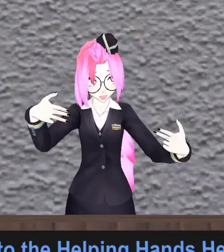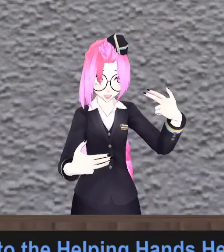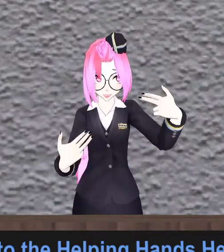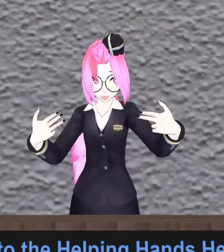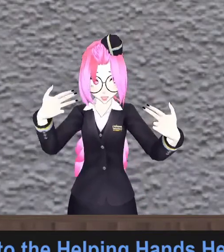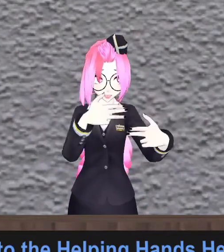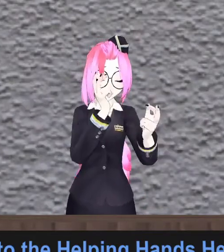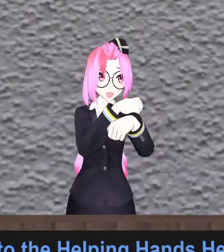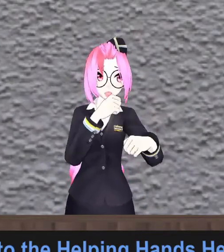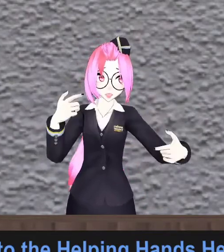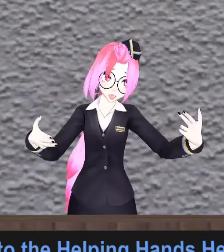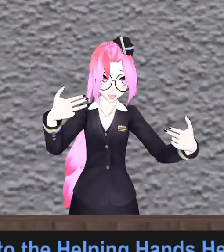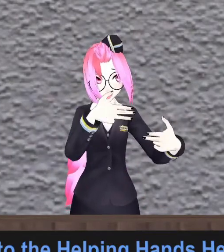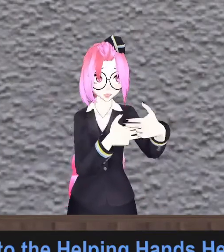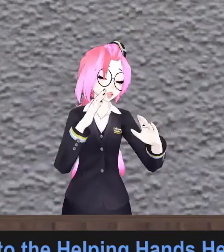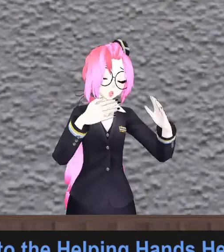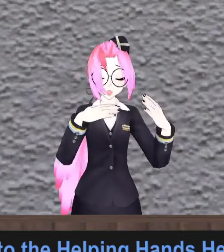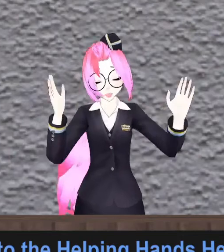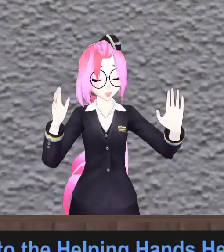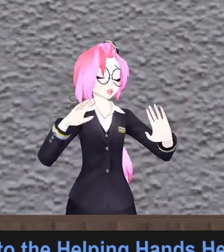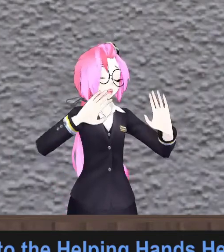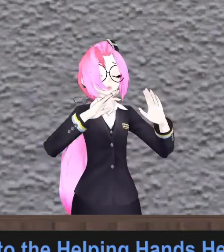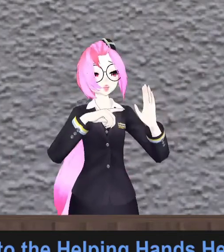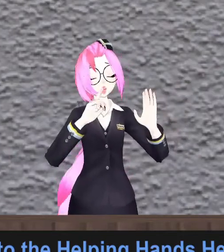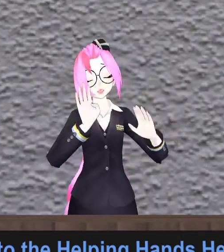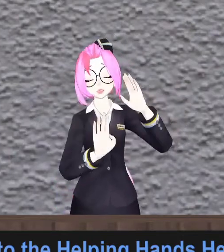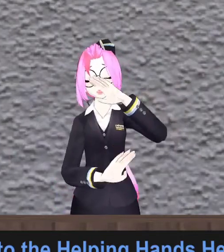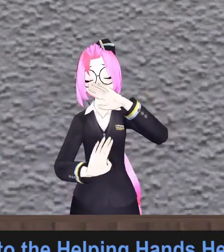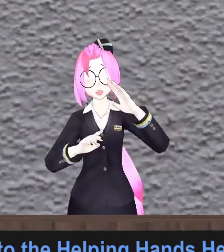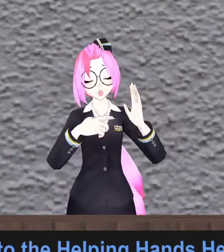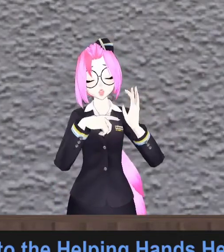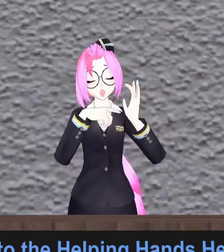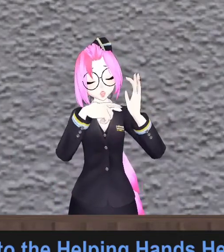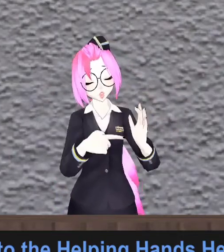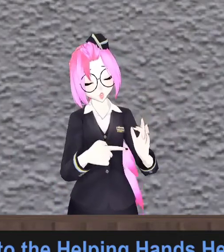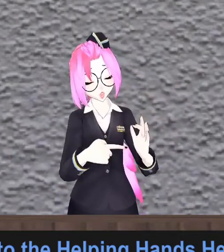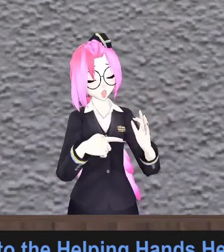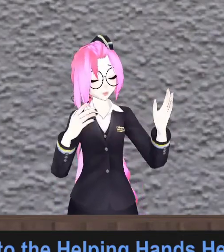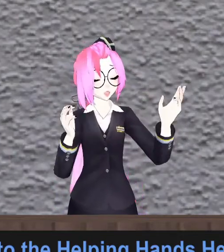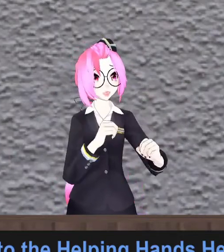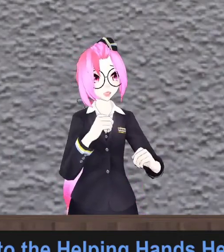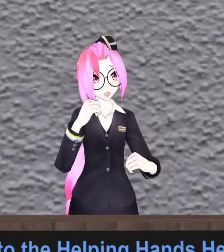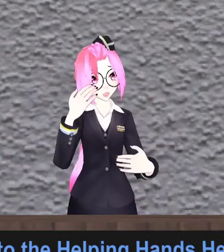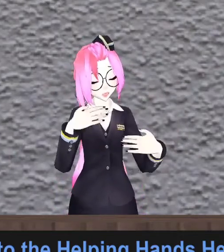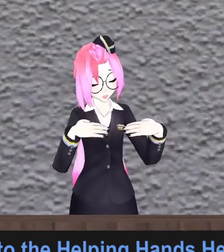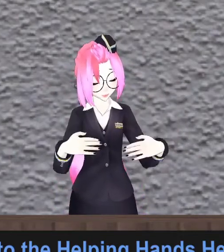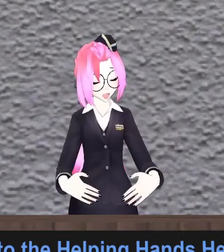they started fighting and whatever. You can, but basically you're gonna be showing with your